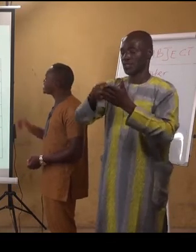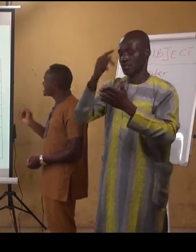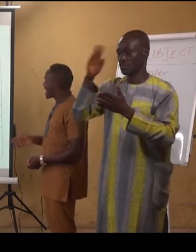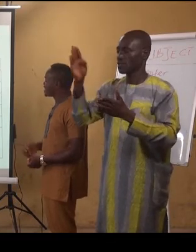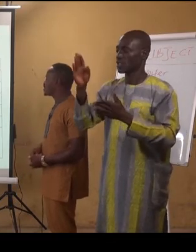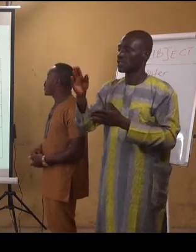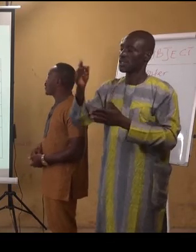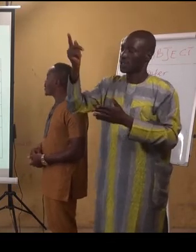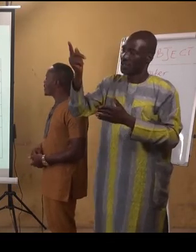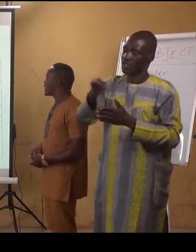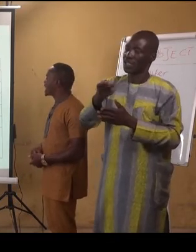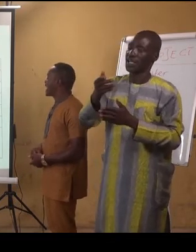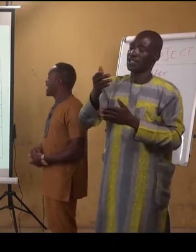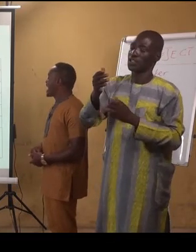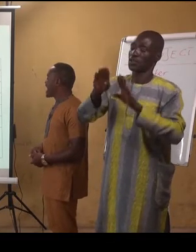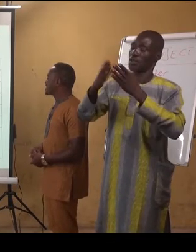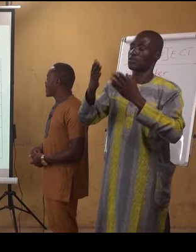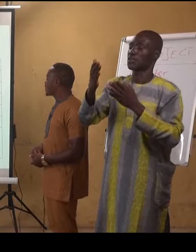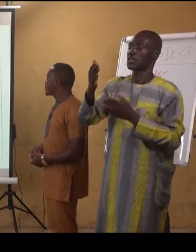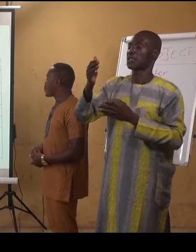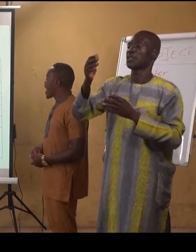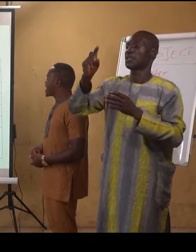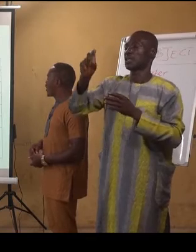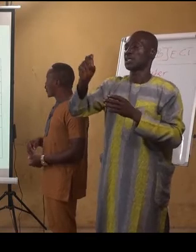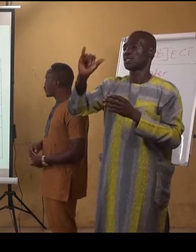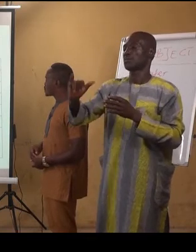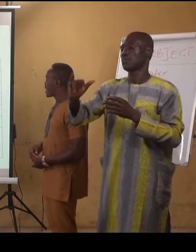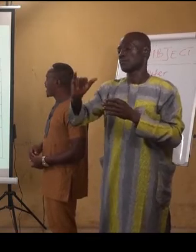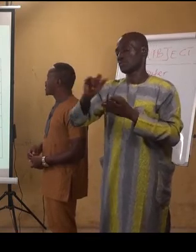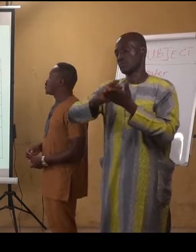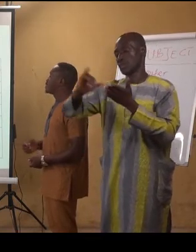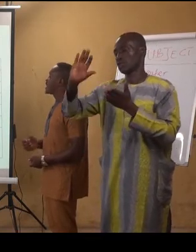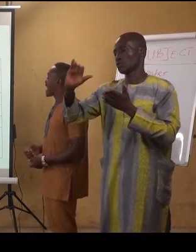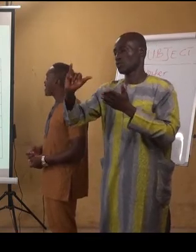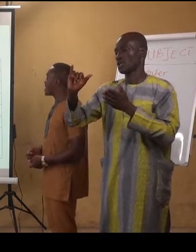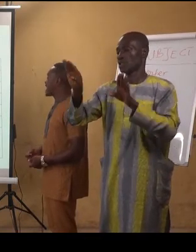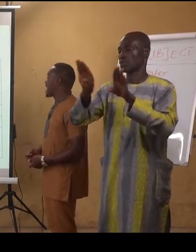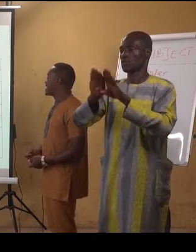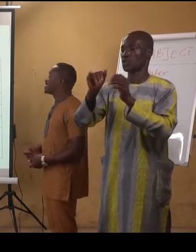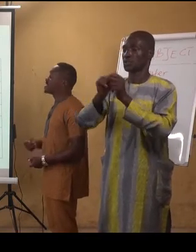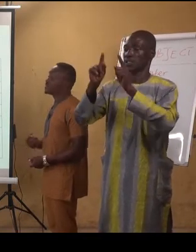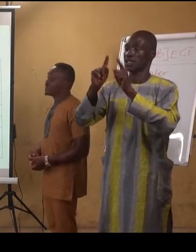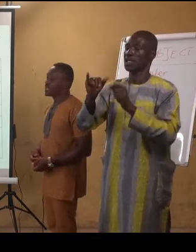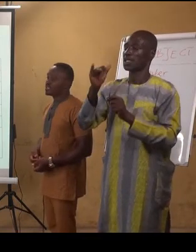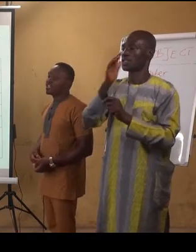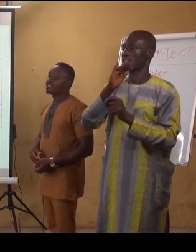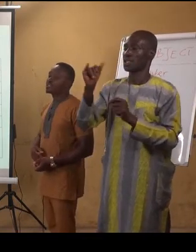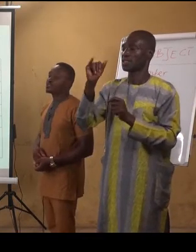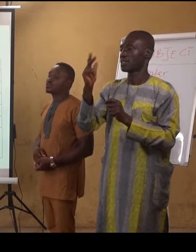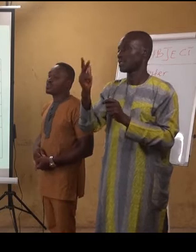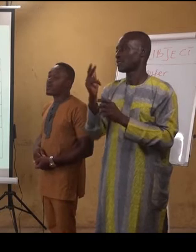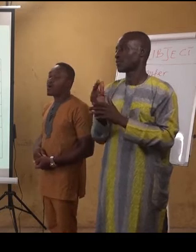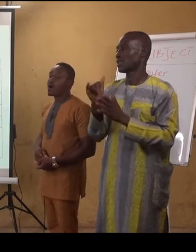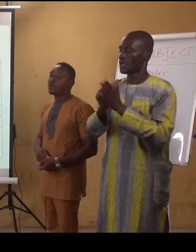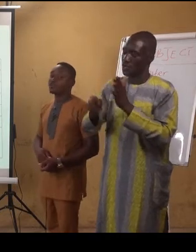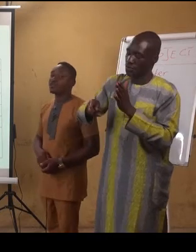exponential, slash open bracket x minus y close bracket with the caret and a 3. That is